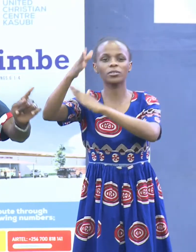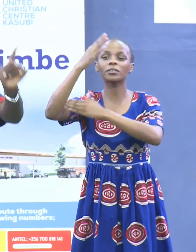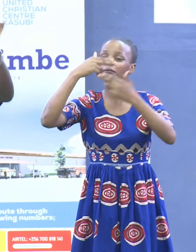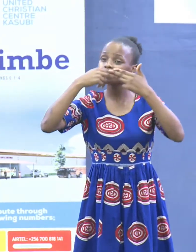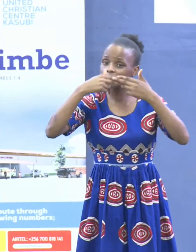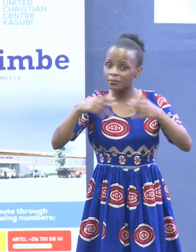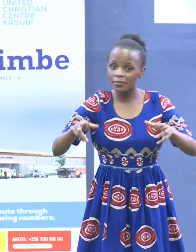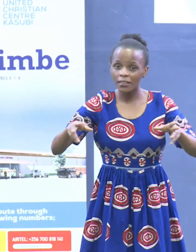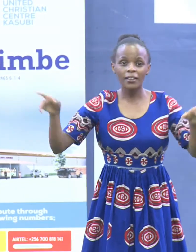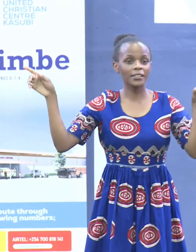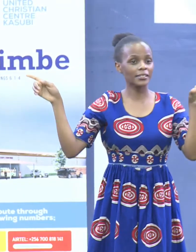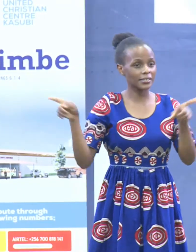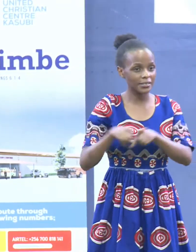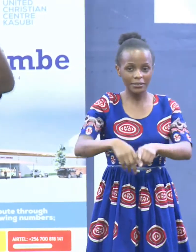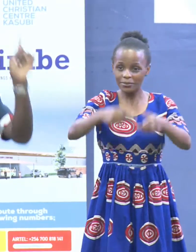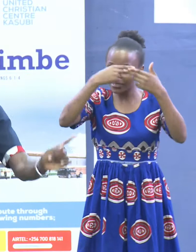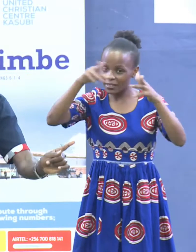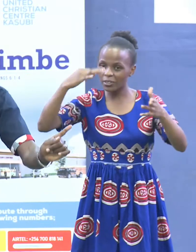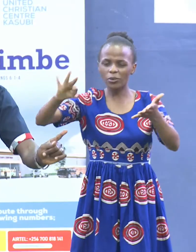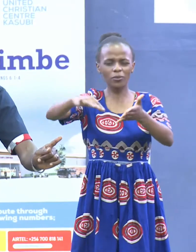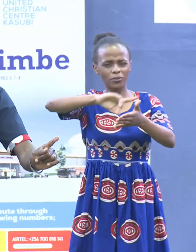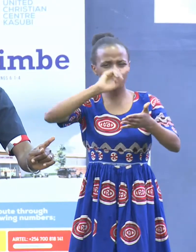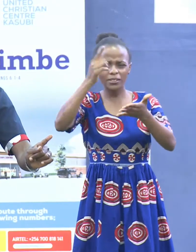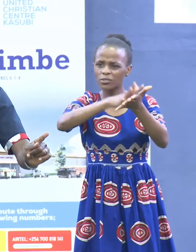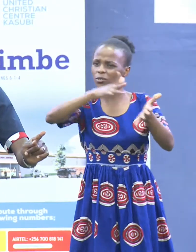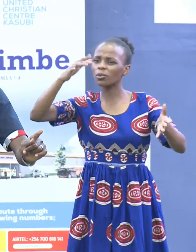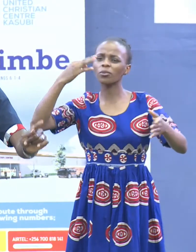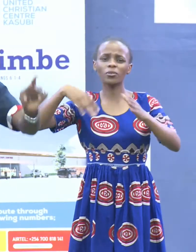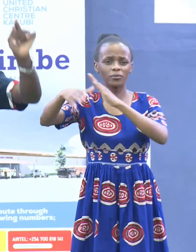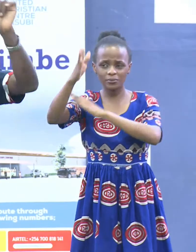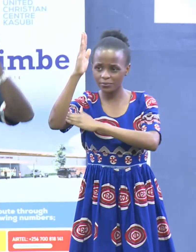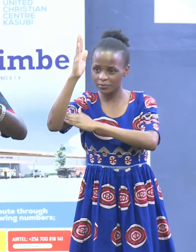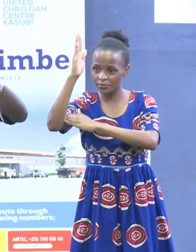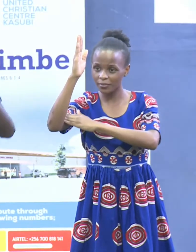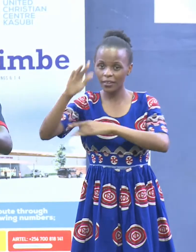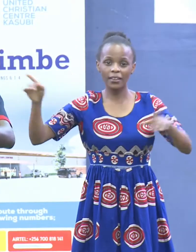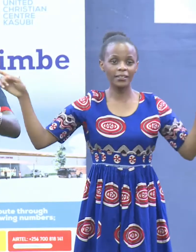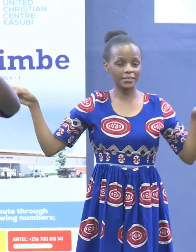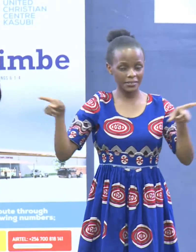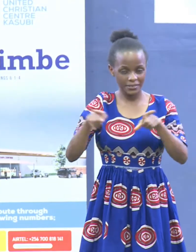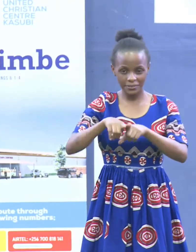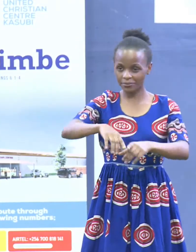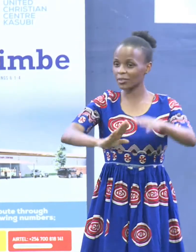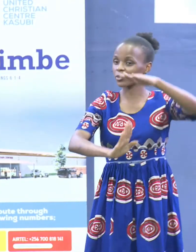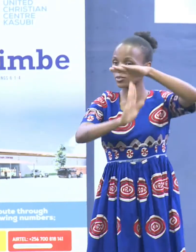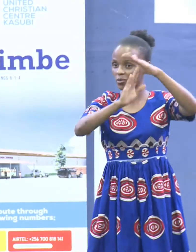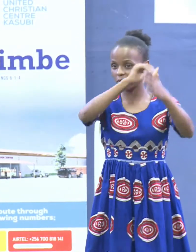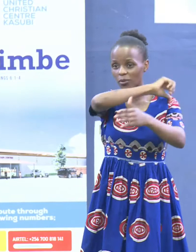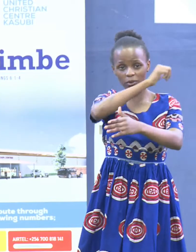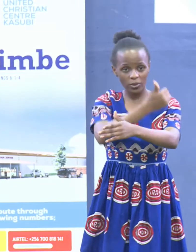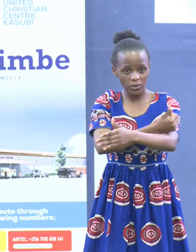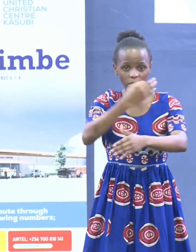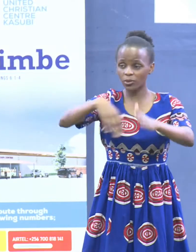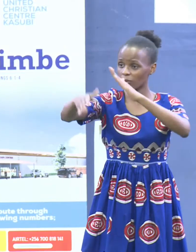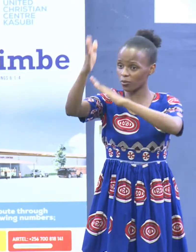of God. Ategeeza kitiibwa kya Katonda ekisinga. Means the excellent power of God. Era ategeeza buyinza obusinga. And it means